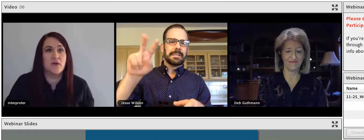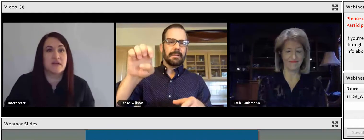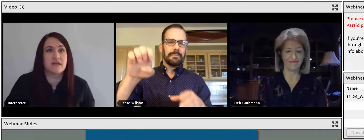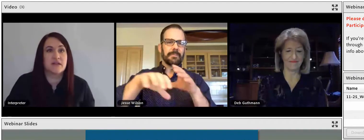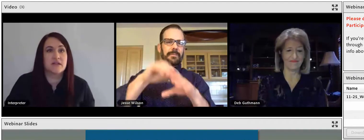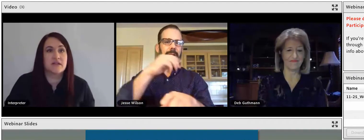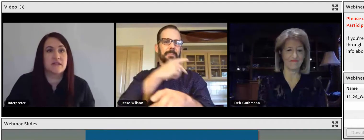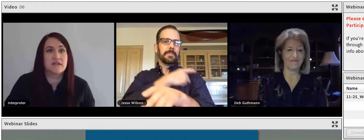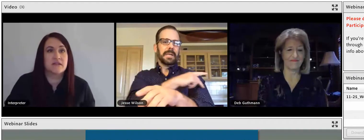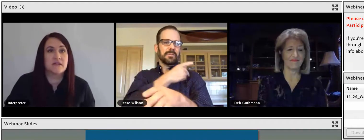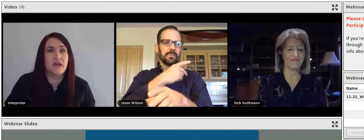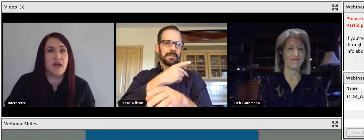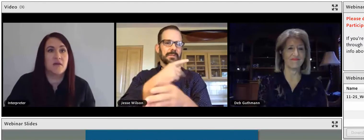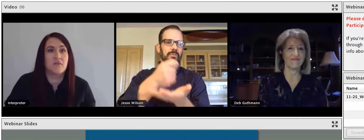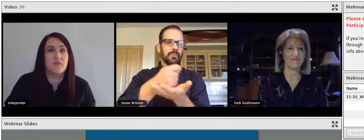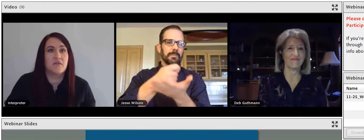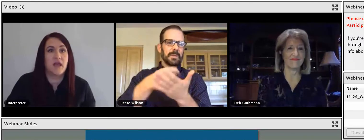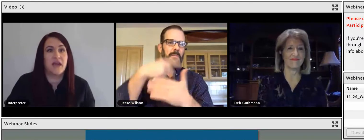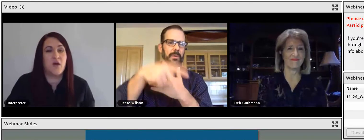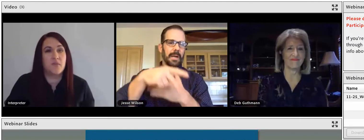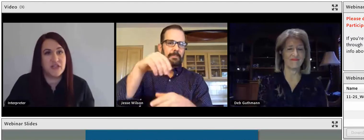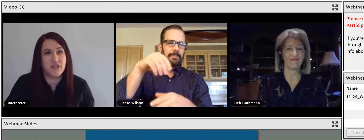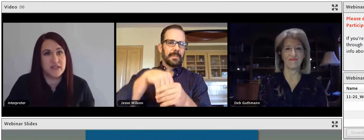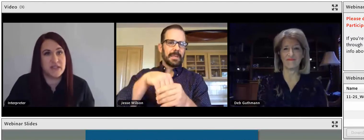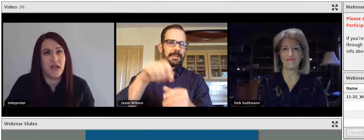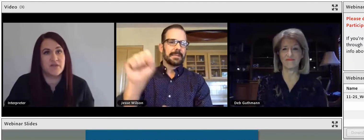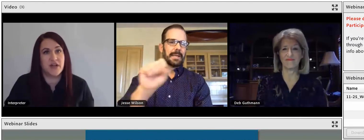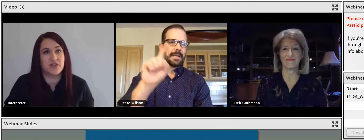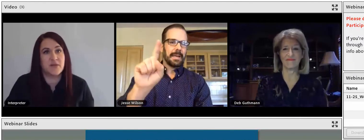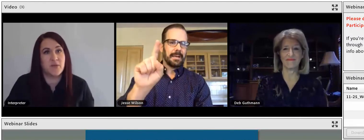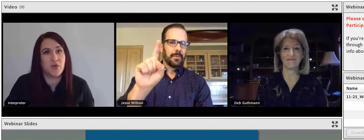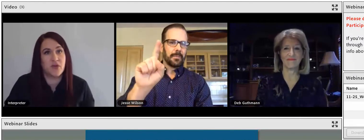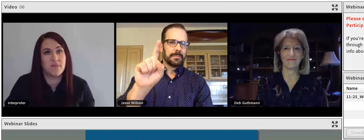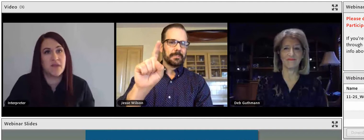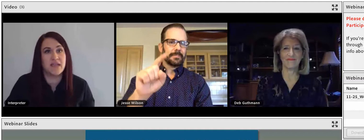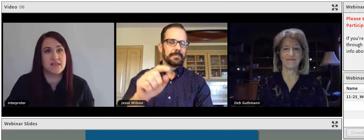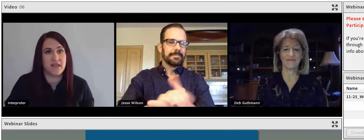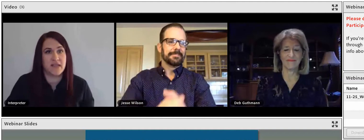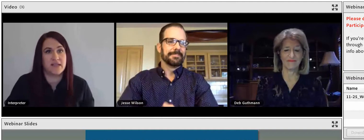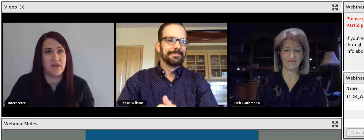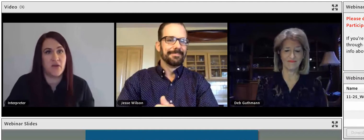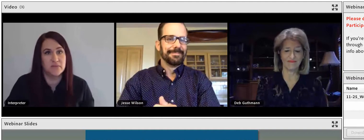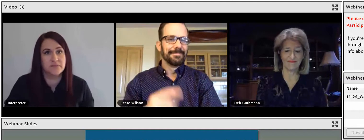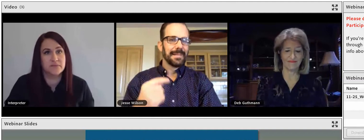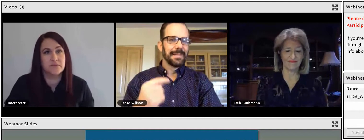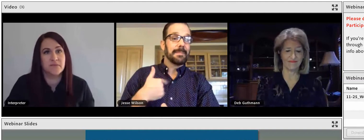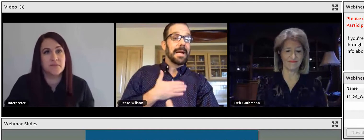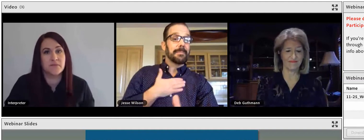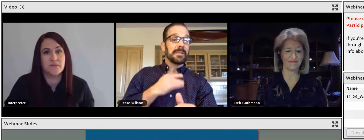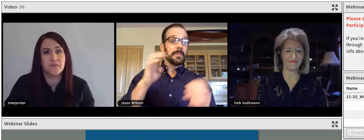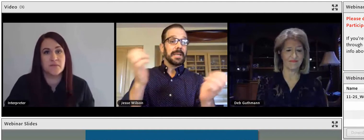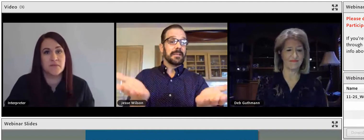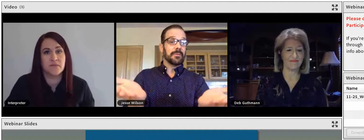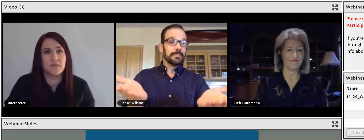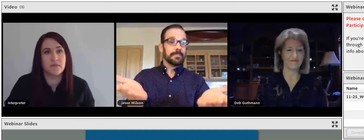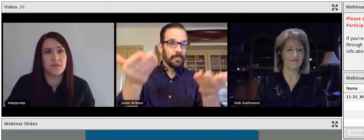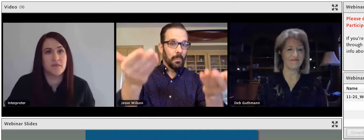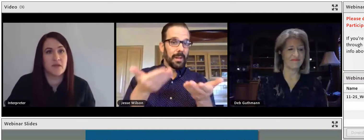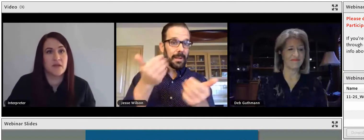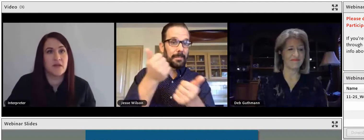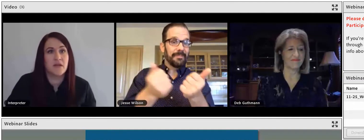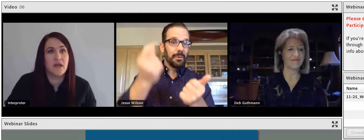director for an outpatient and aftercare treatment program in San Diego.